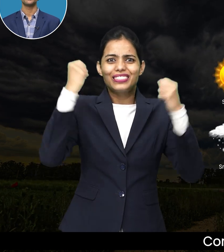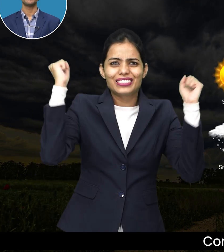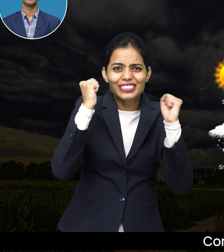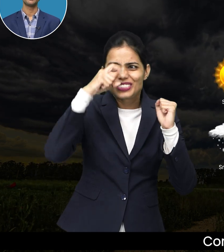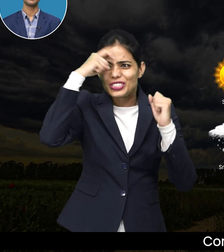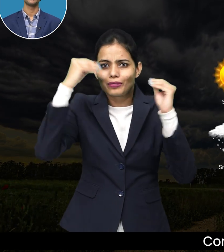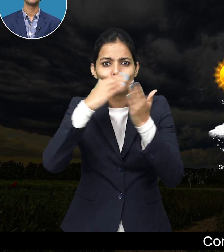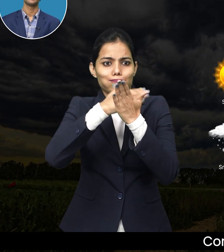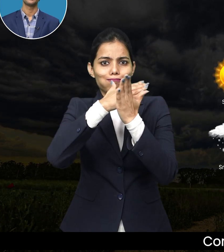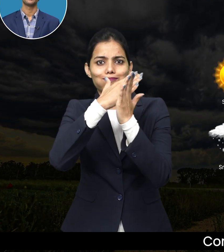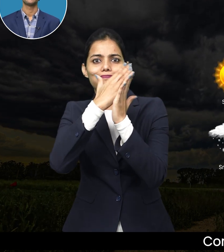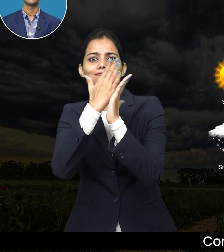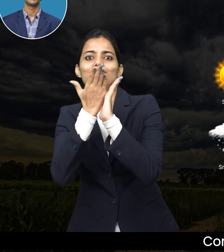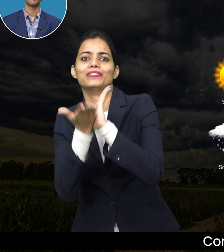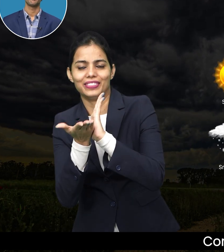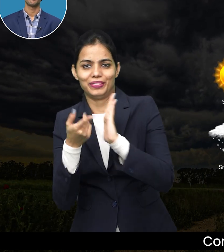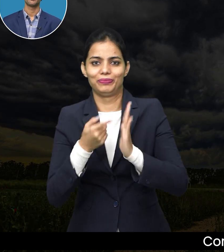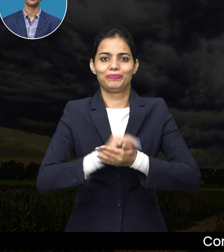components,